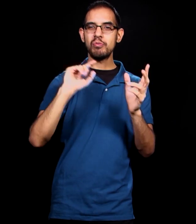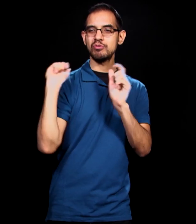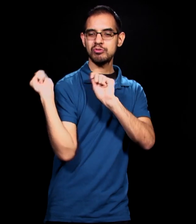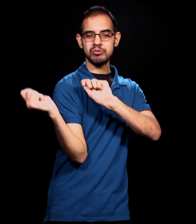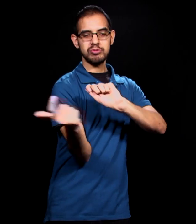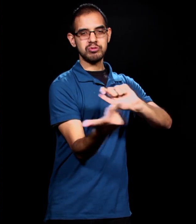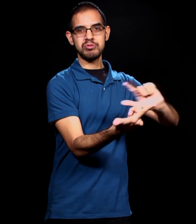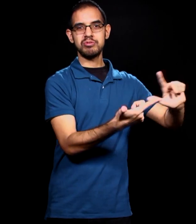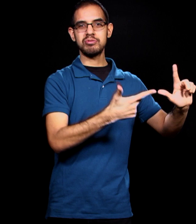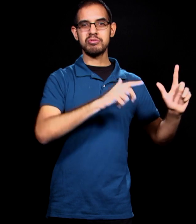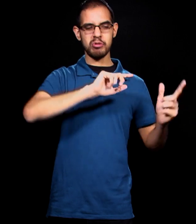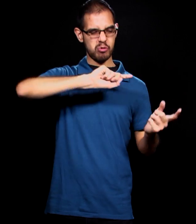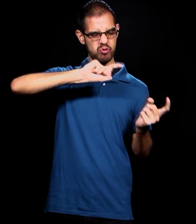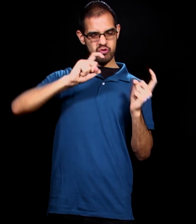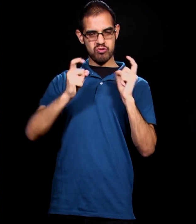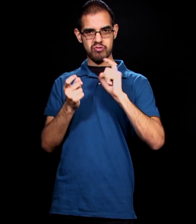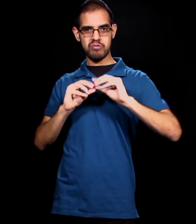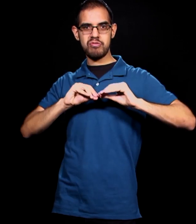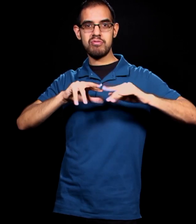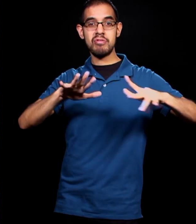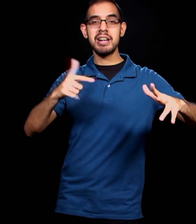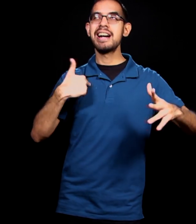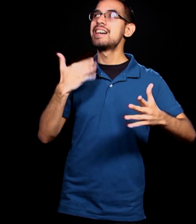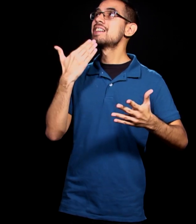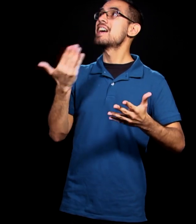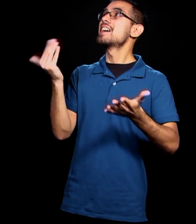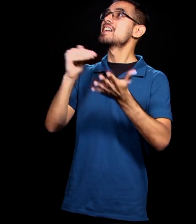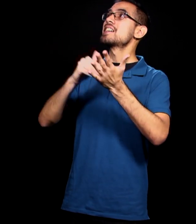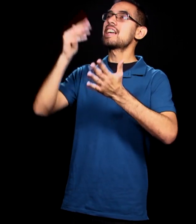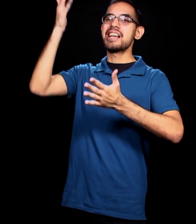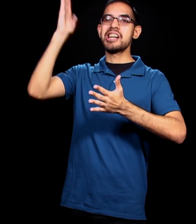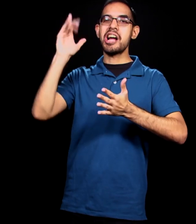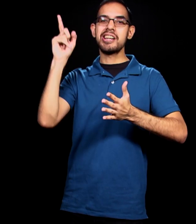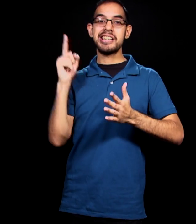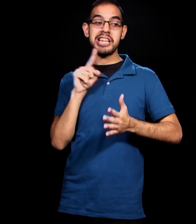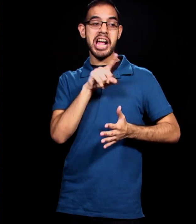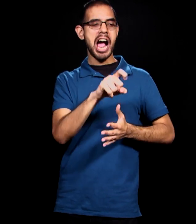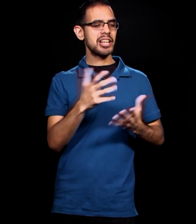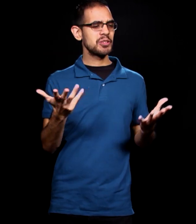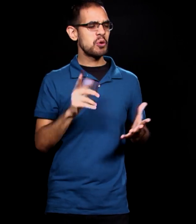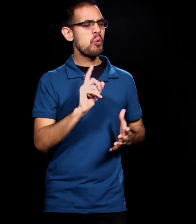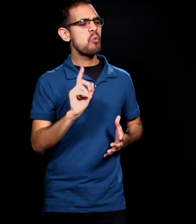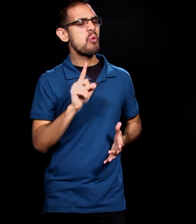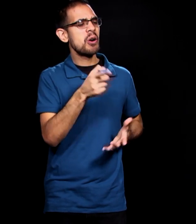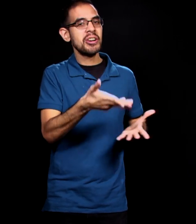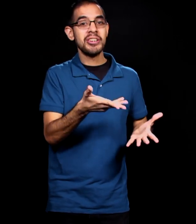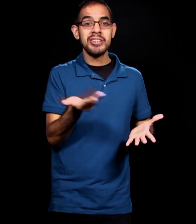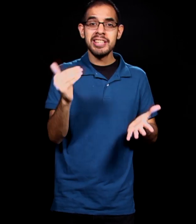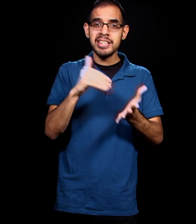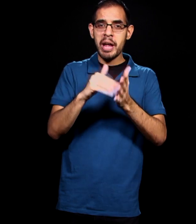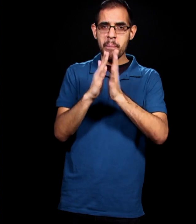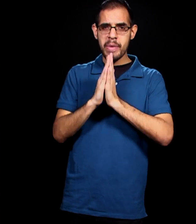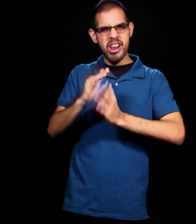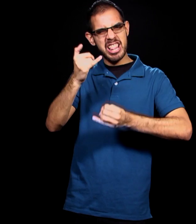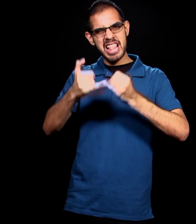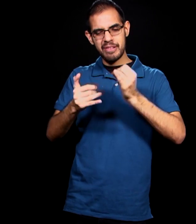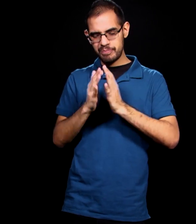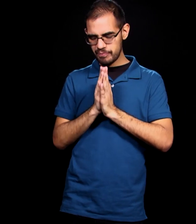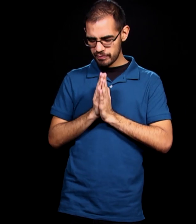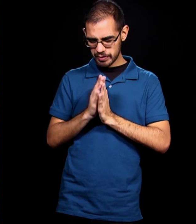now, thanking God for what he's done, for the fact that he has asked us the question, where are you? Would you join me in prayer? Father, I'm thankful that